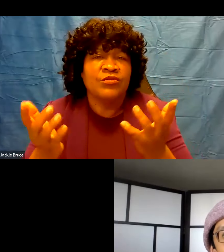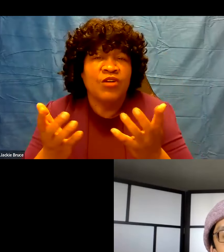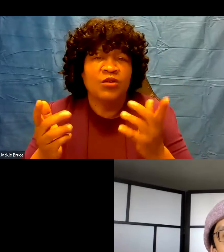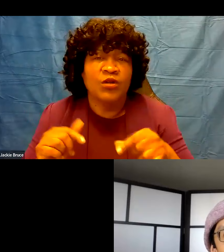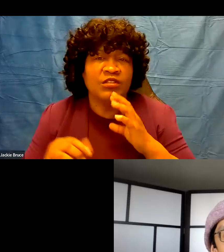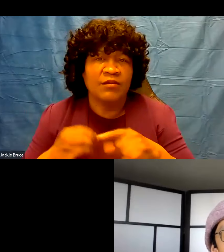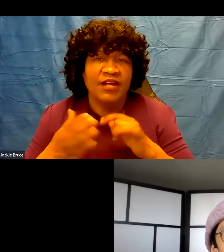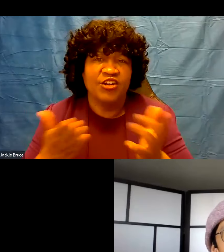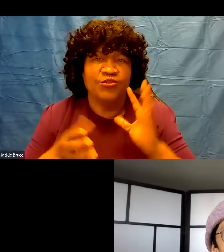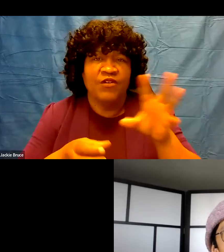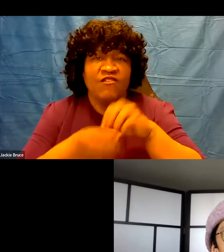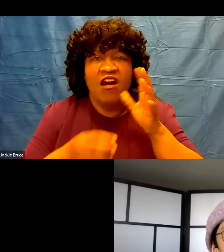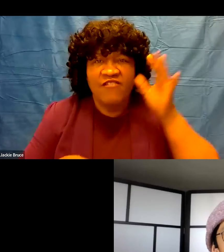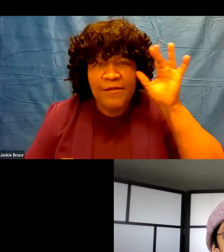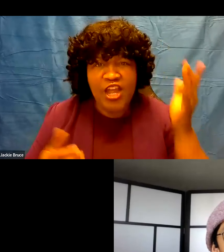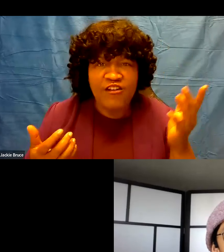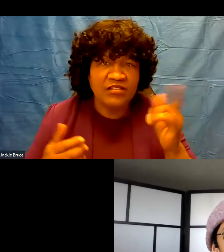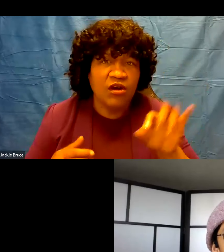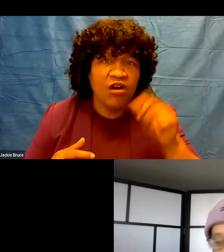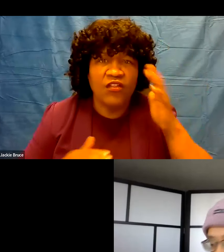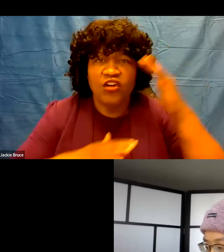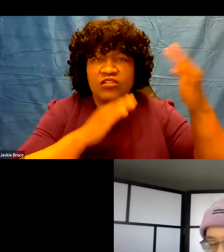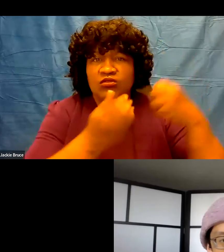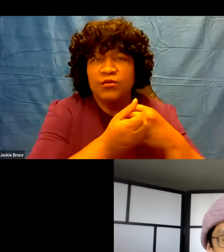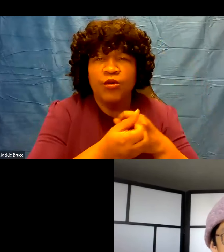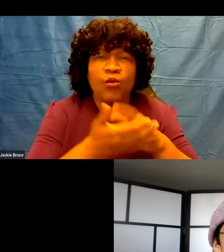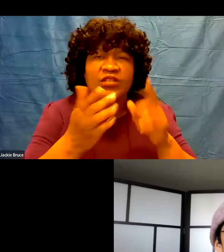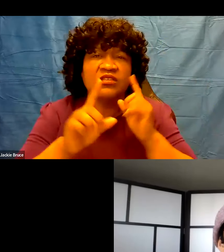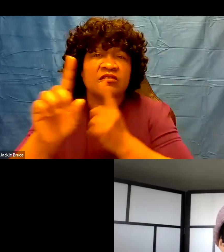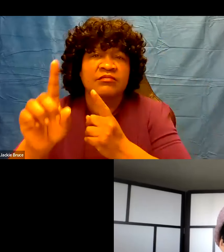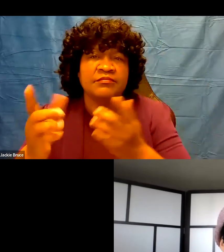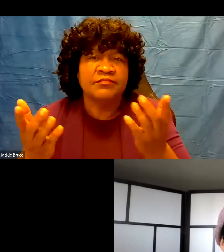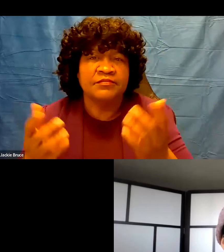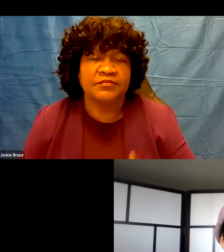comes to involving parents or other adult supports?